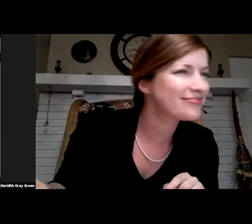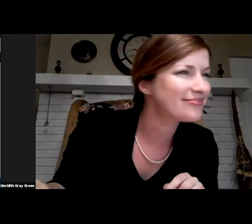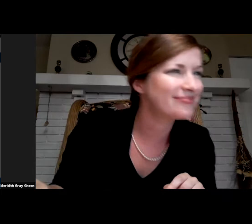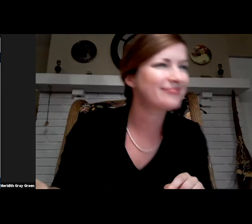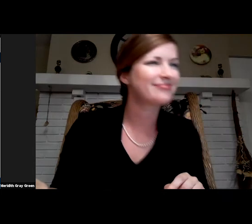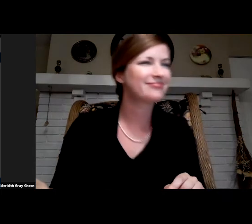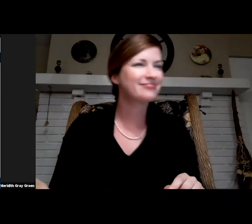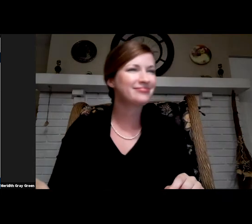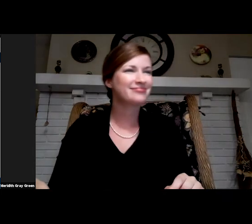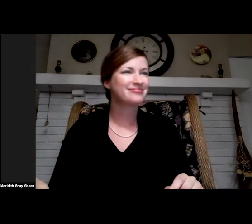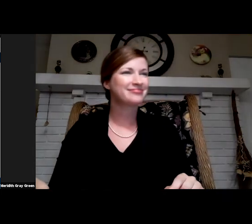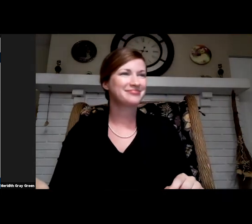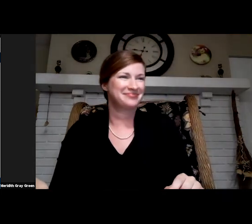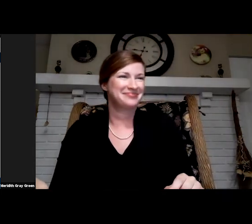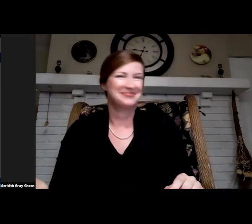Good.